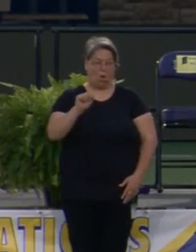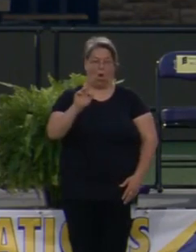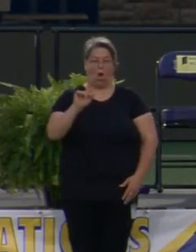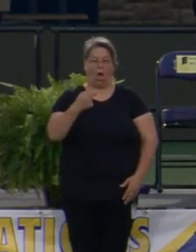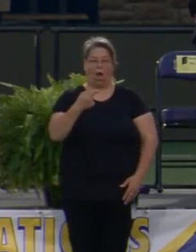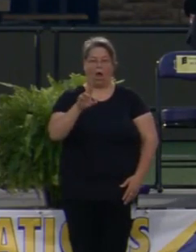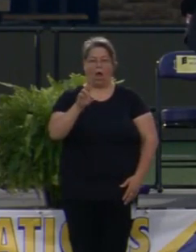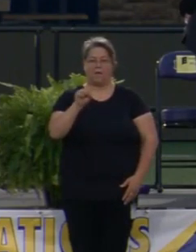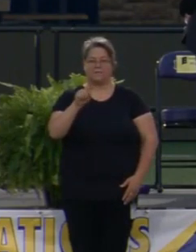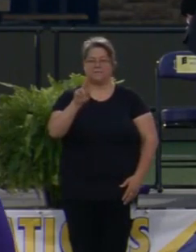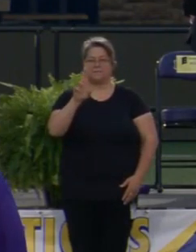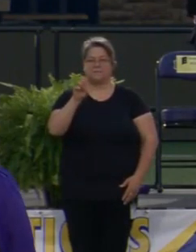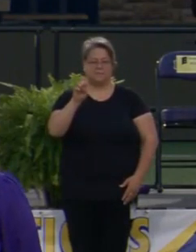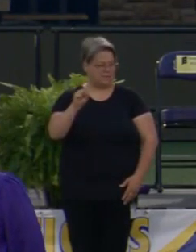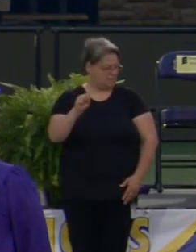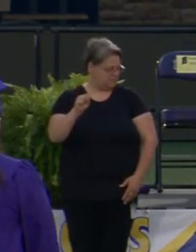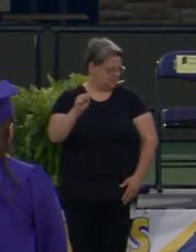Augustus Rivoire.